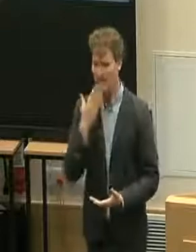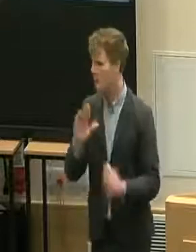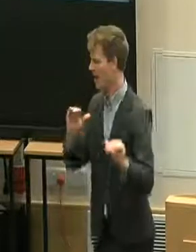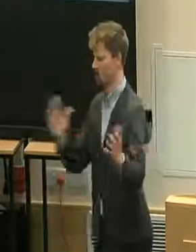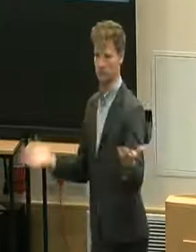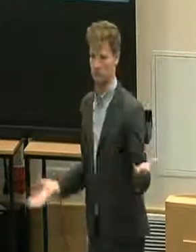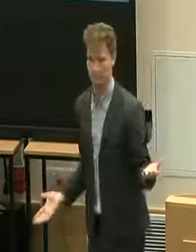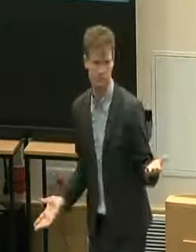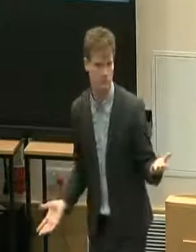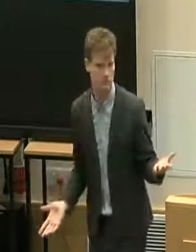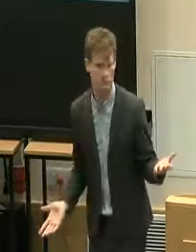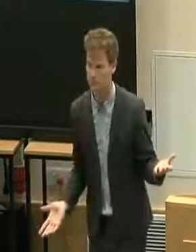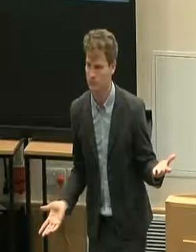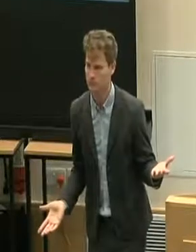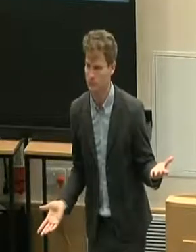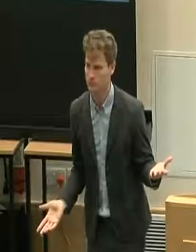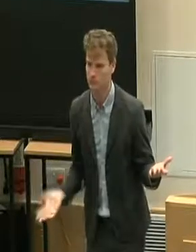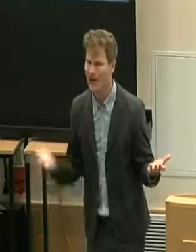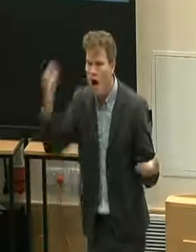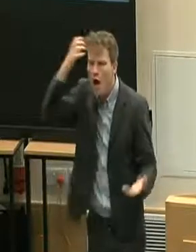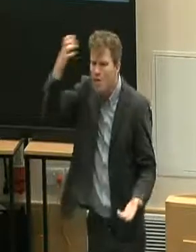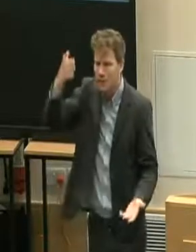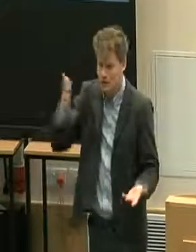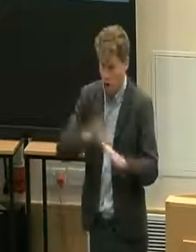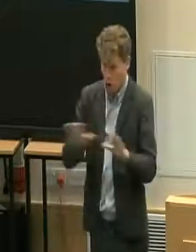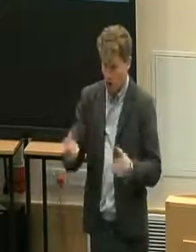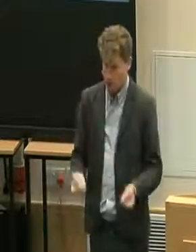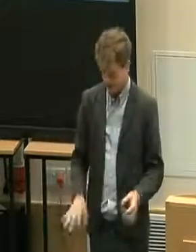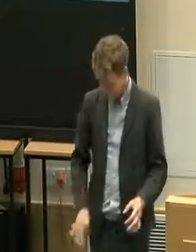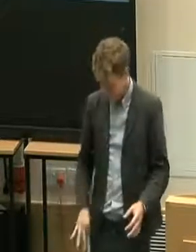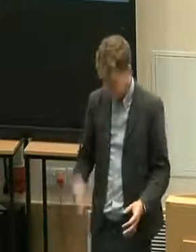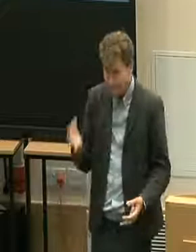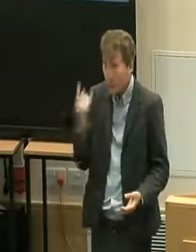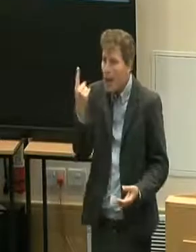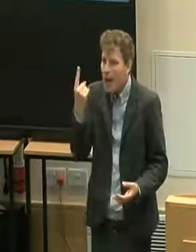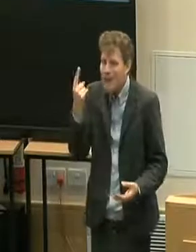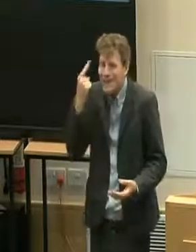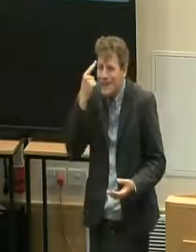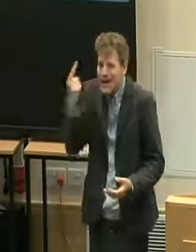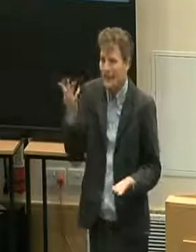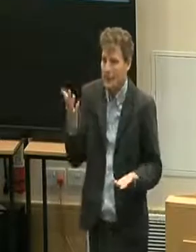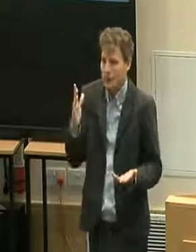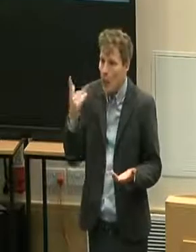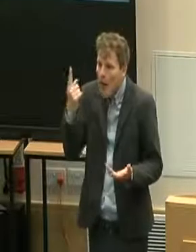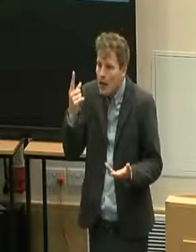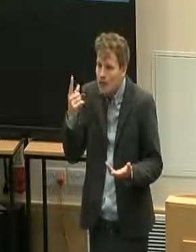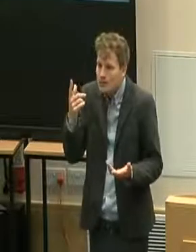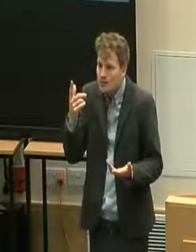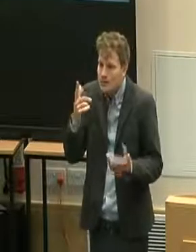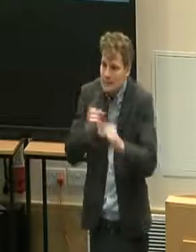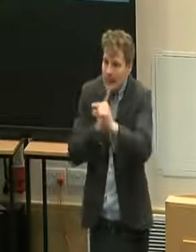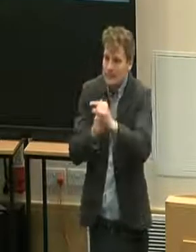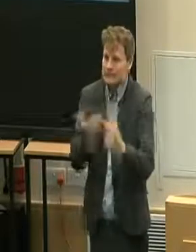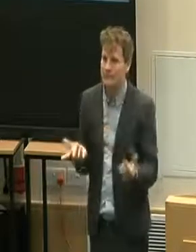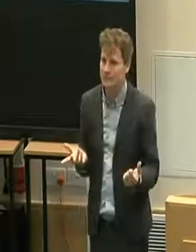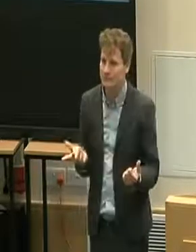Not one penny is spent to acknowledge dignity. That's the problem.